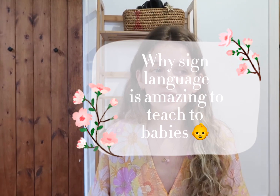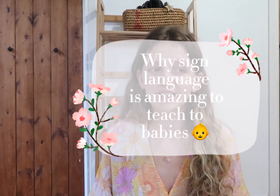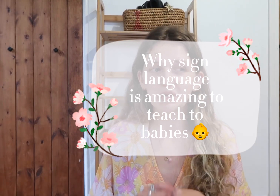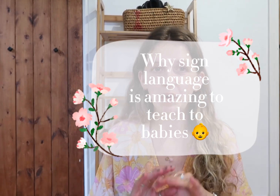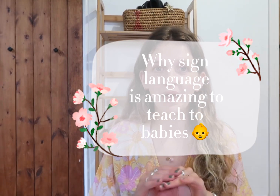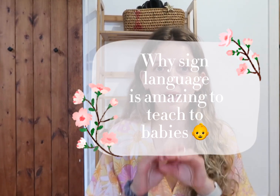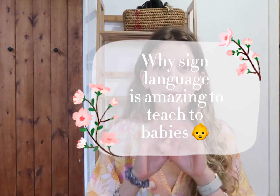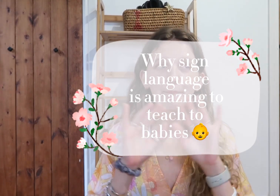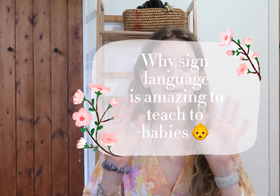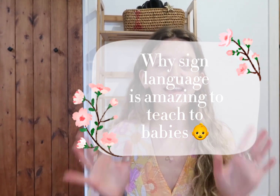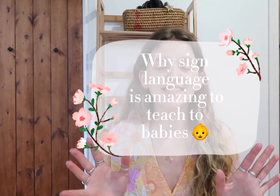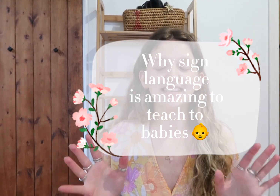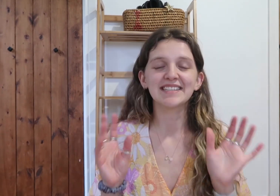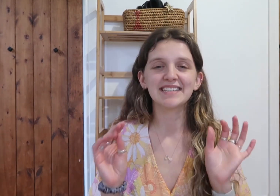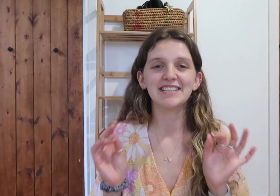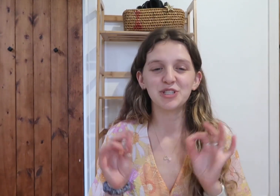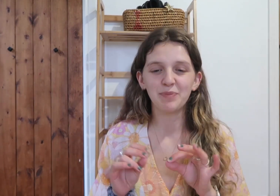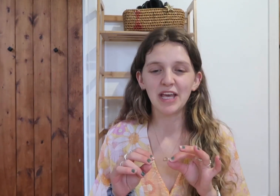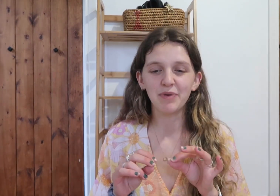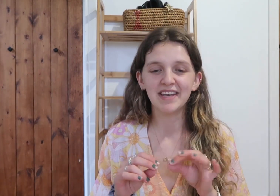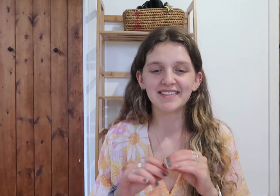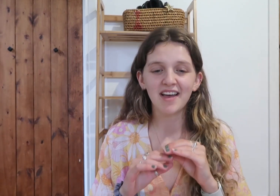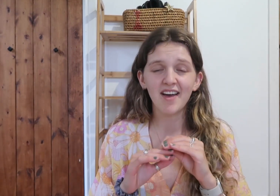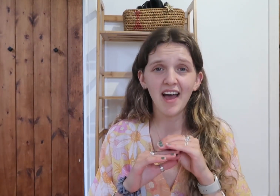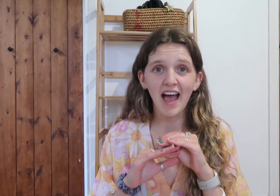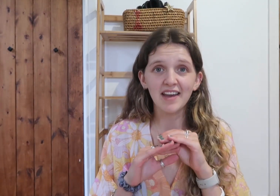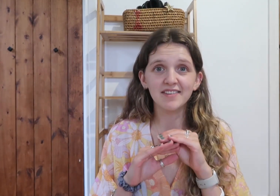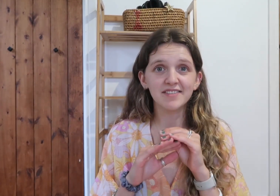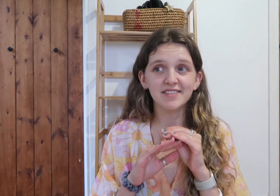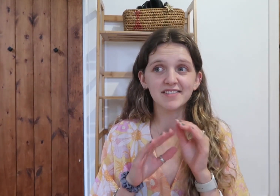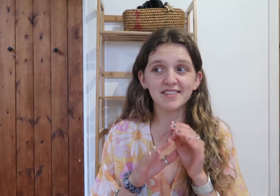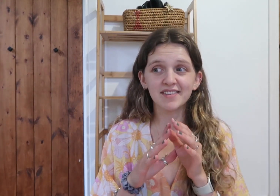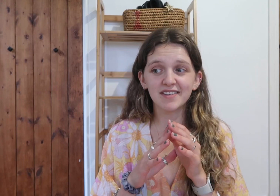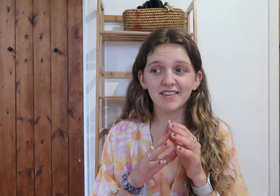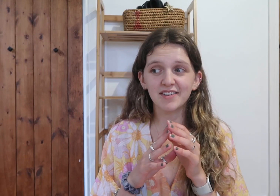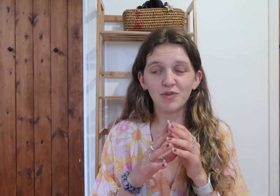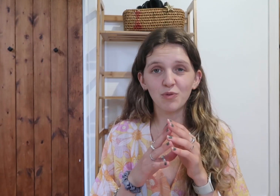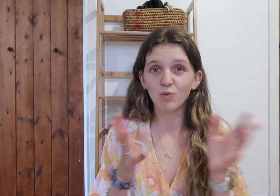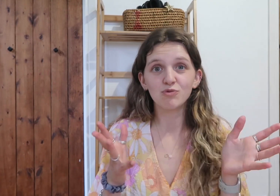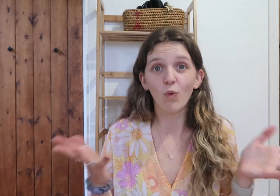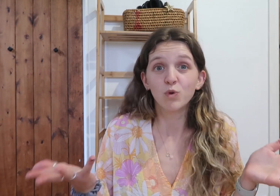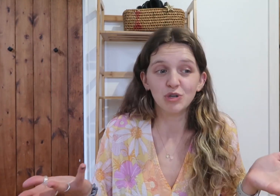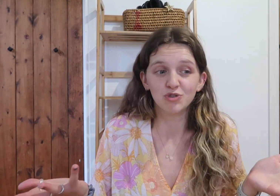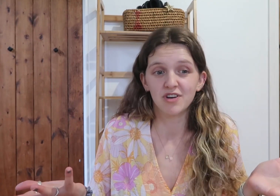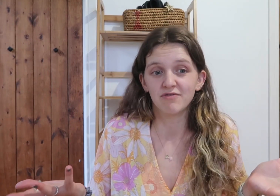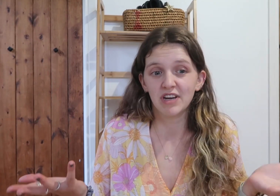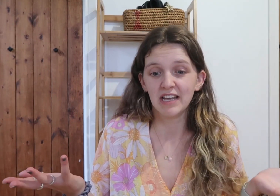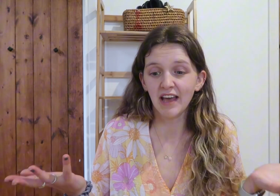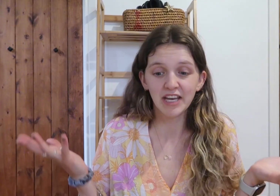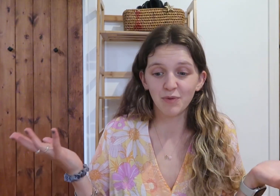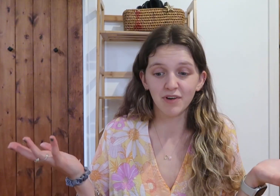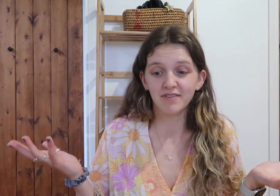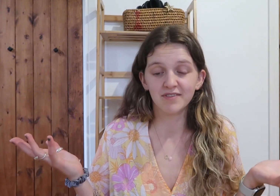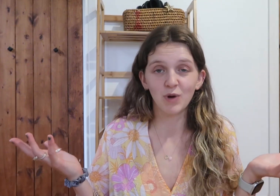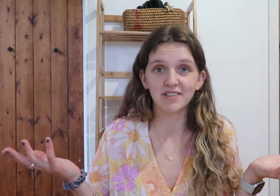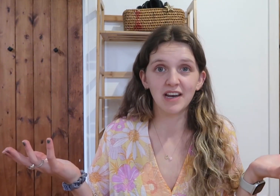is amazing to teach to babies and all children really, anyone. Why sign language